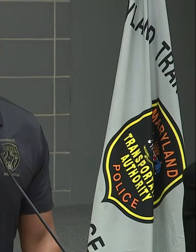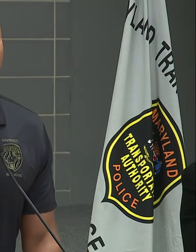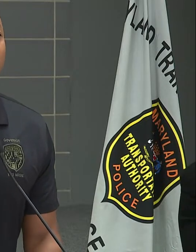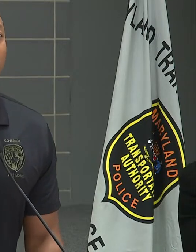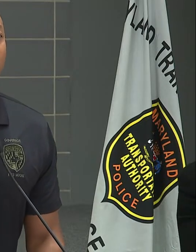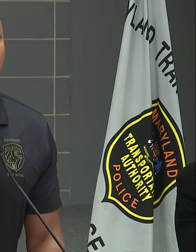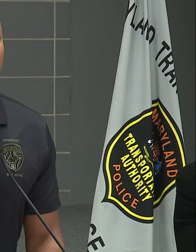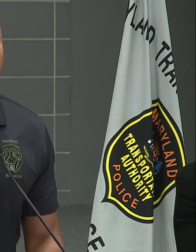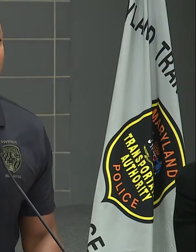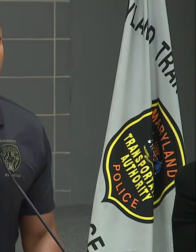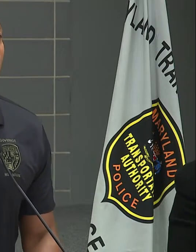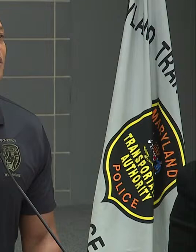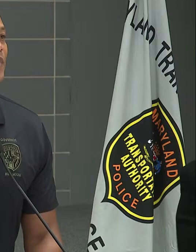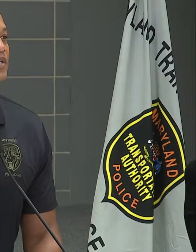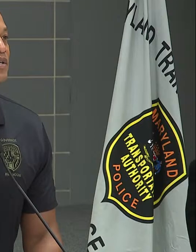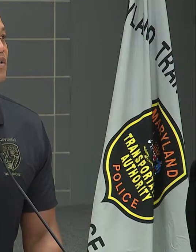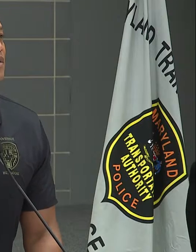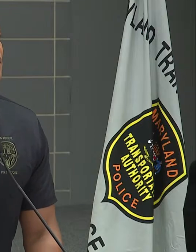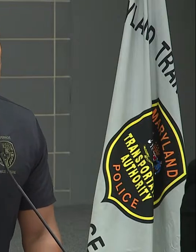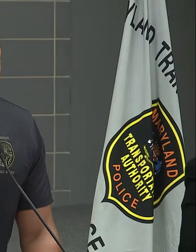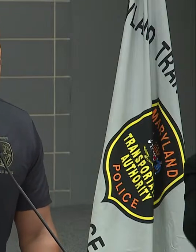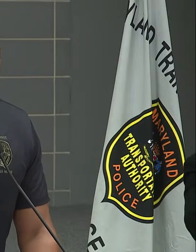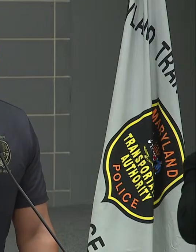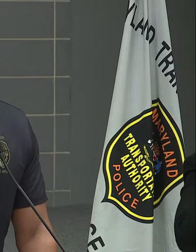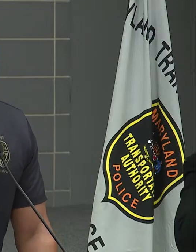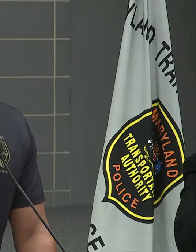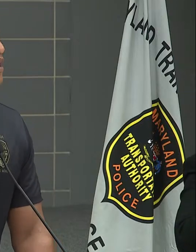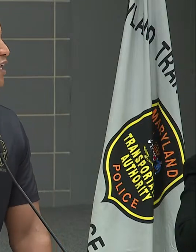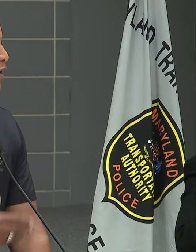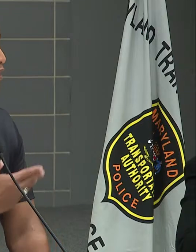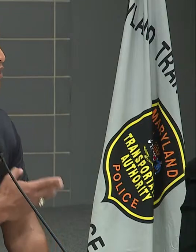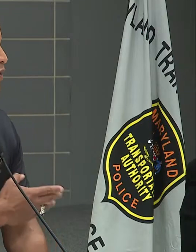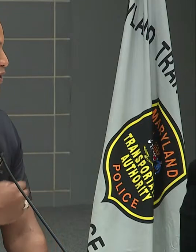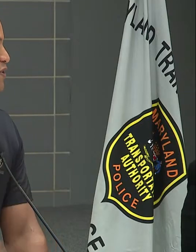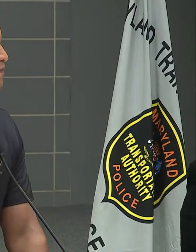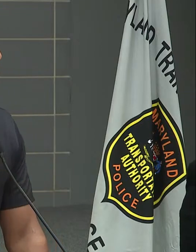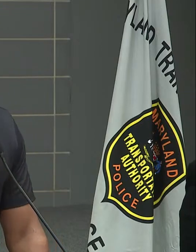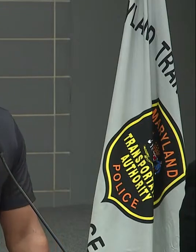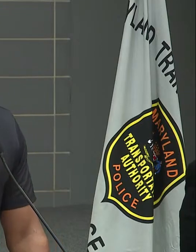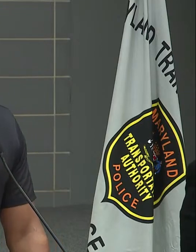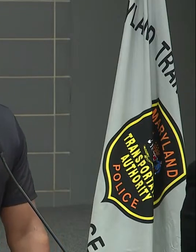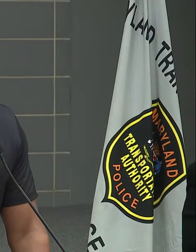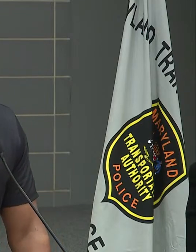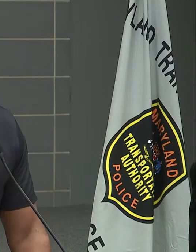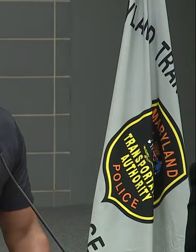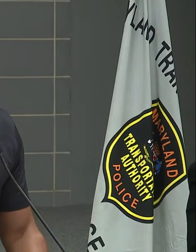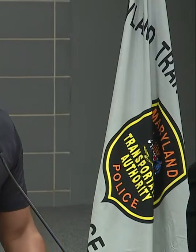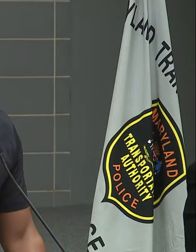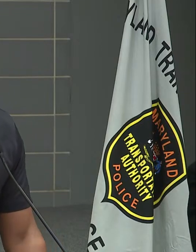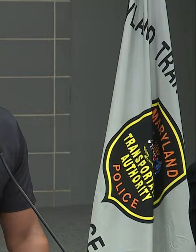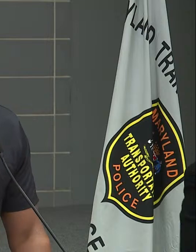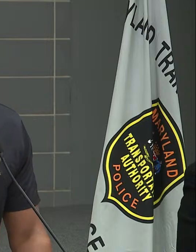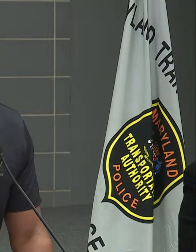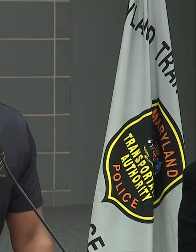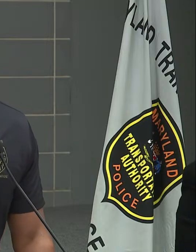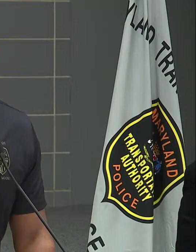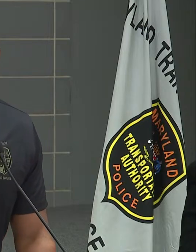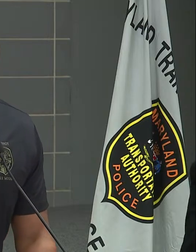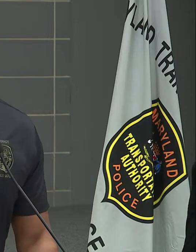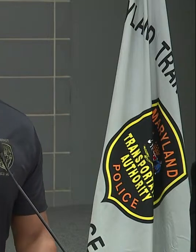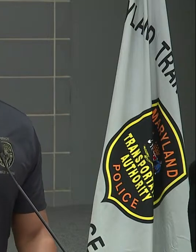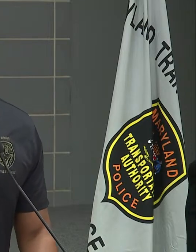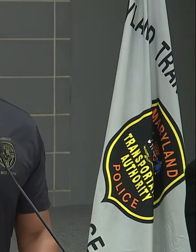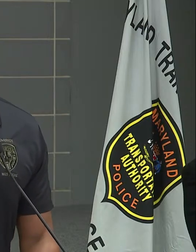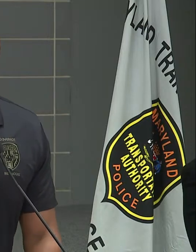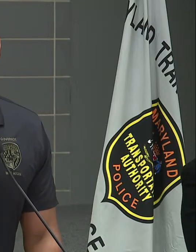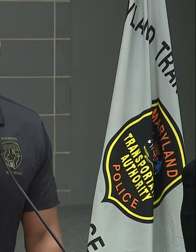also, we'd like to give an acknowledgement to the sign language interpreters and those who have been with us every single